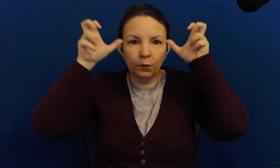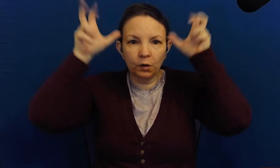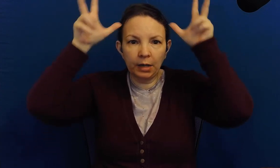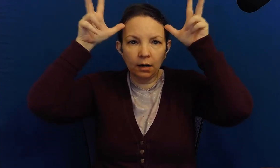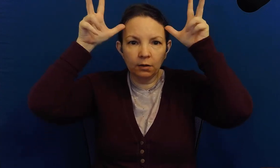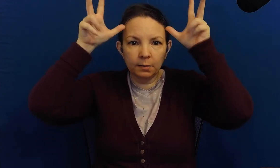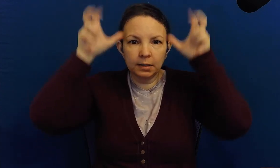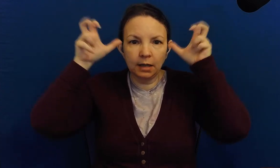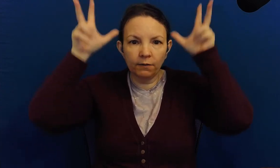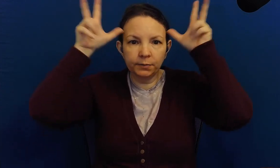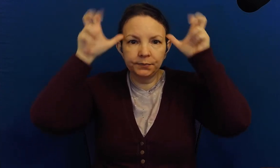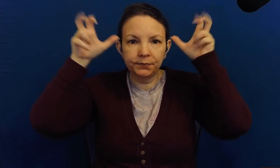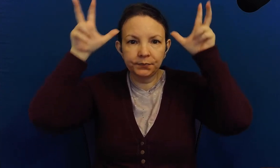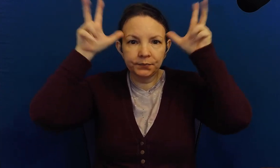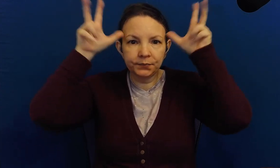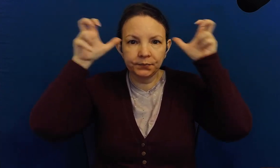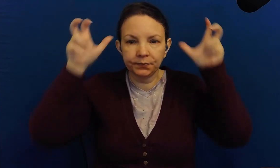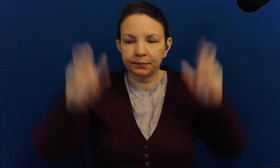a little bit. Devil.